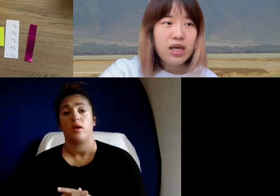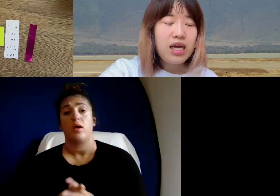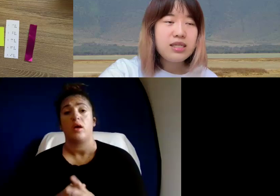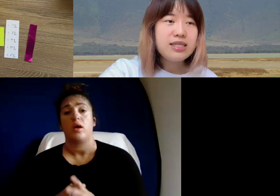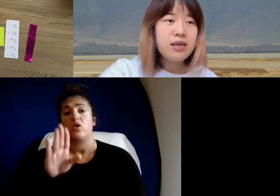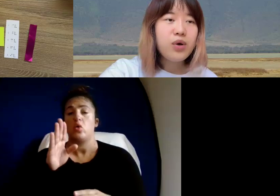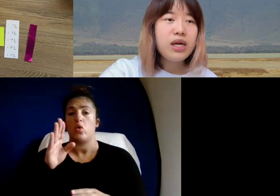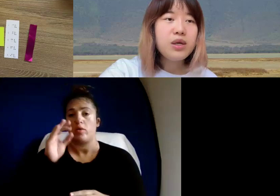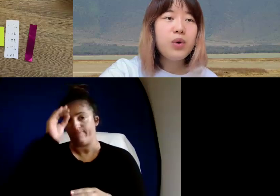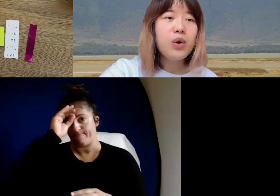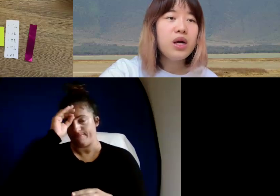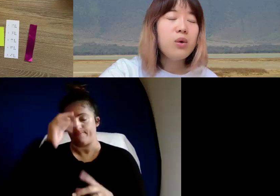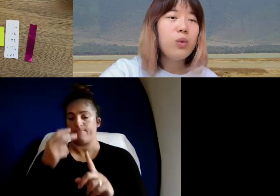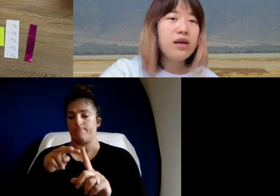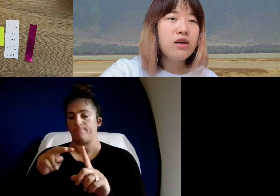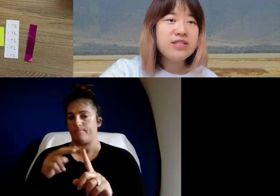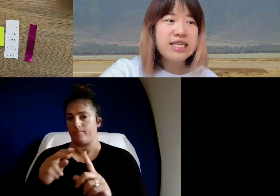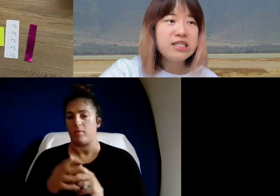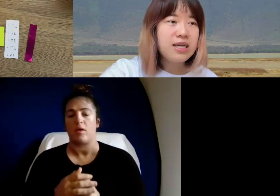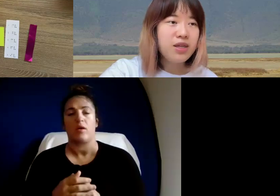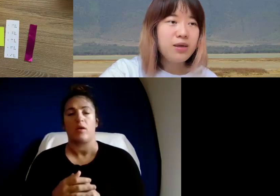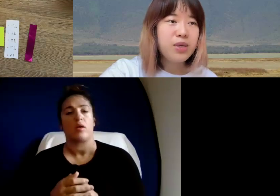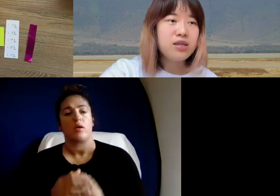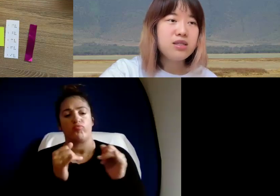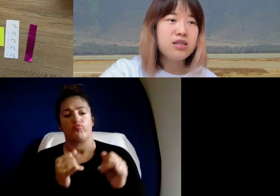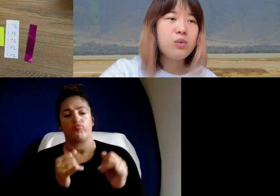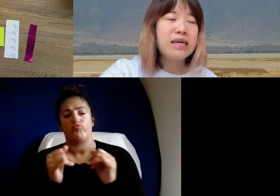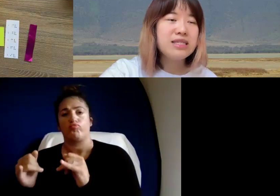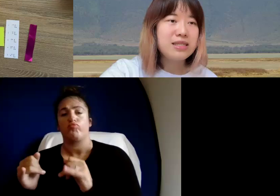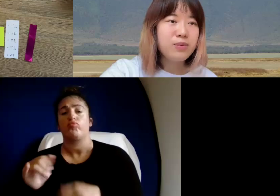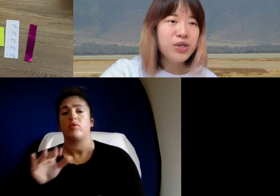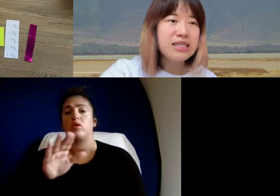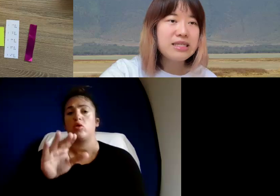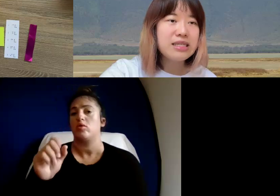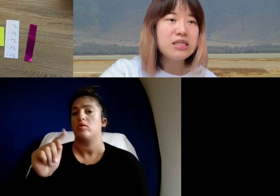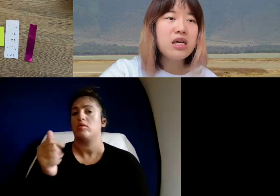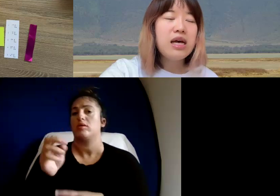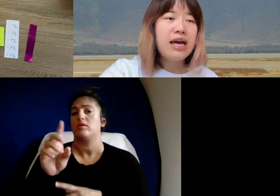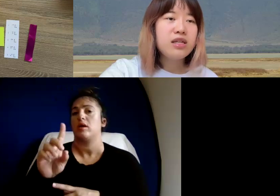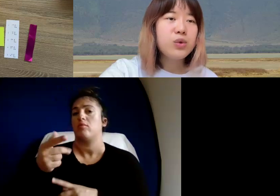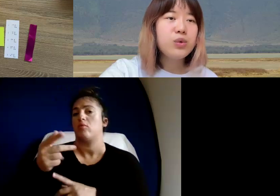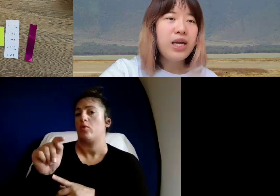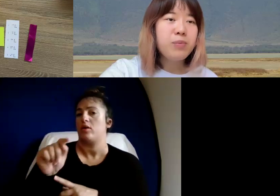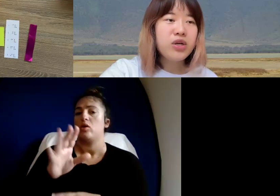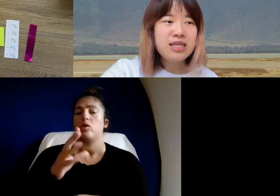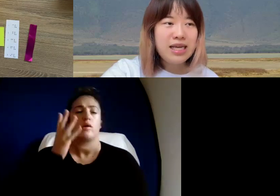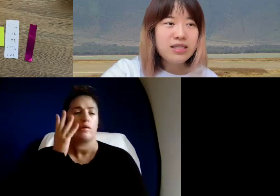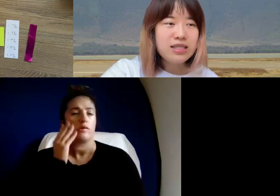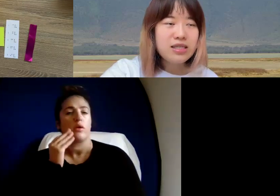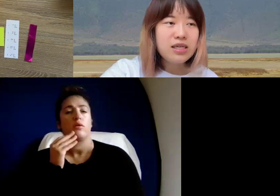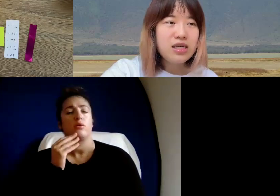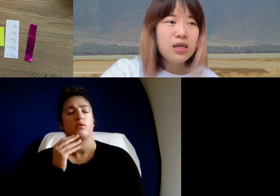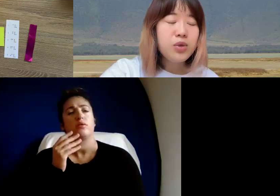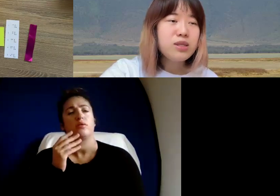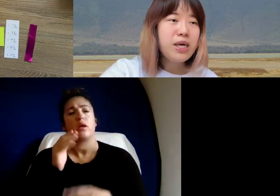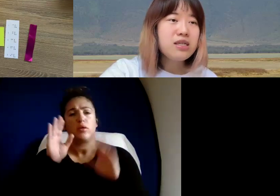view and standpoint or way of seeing something because one's experiences and who a person